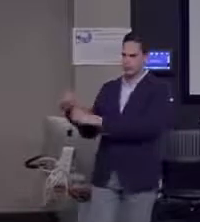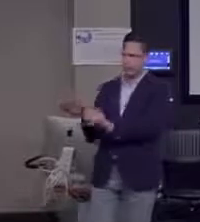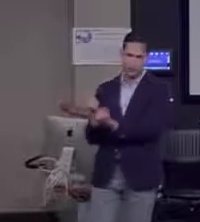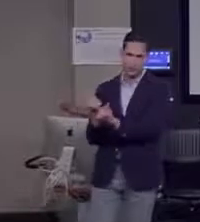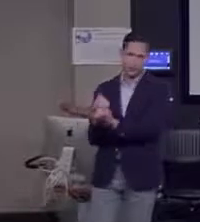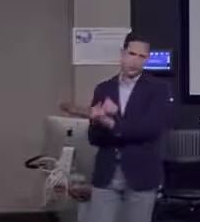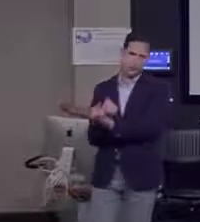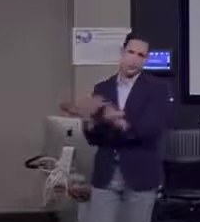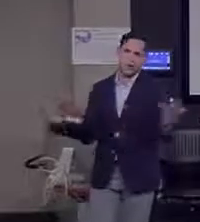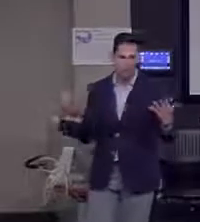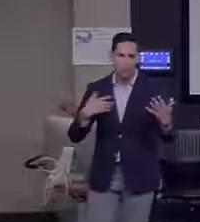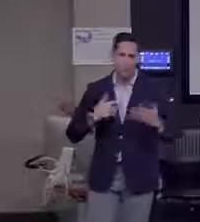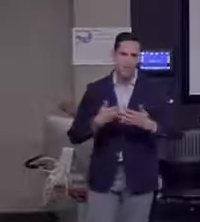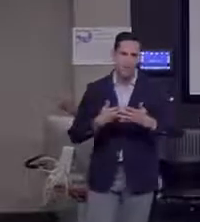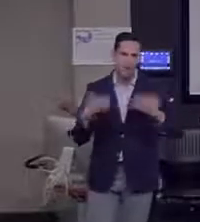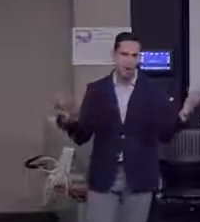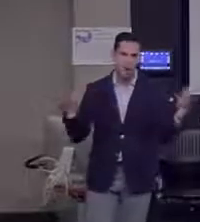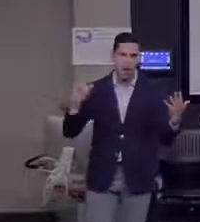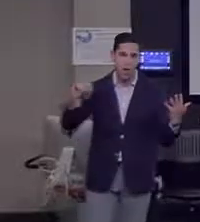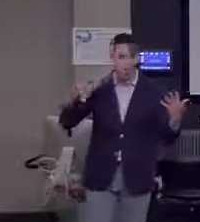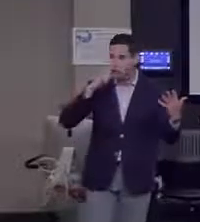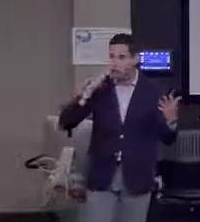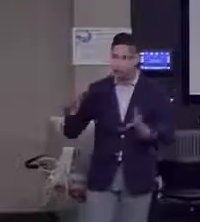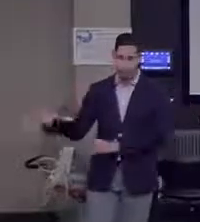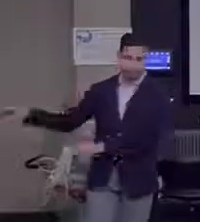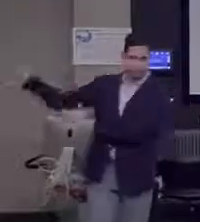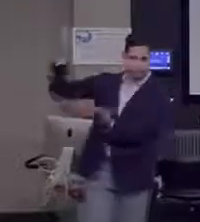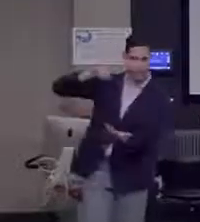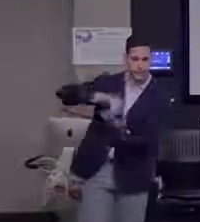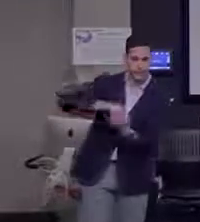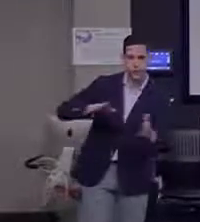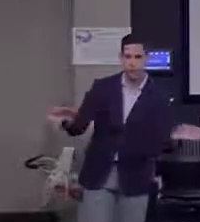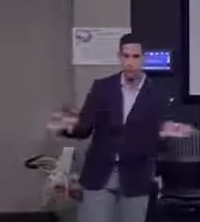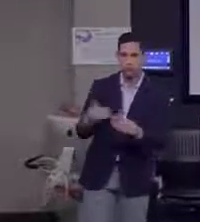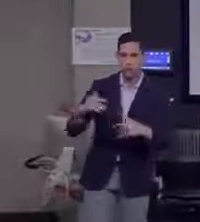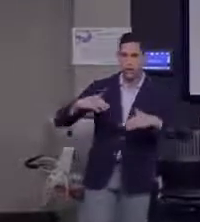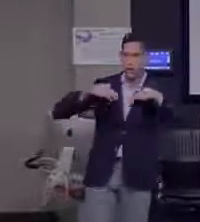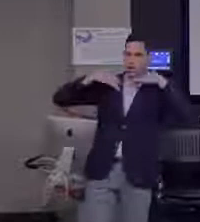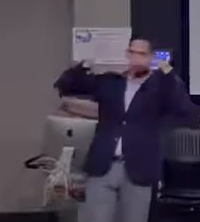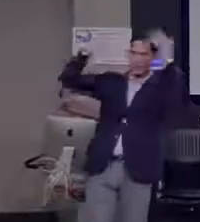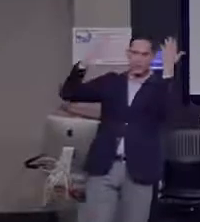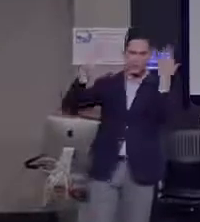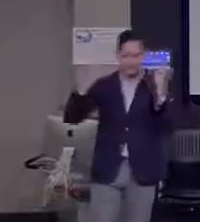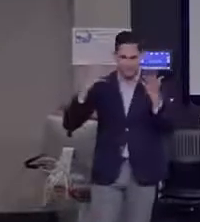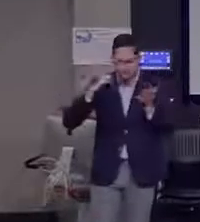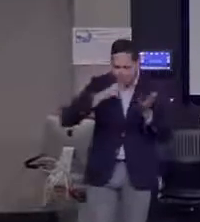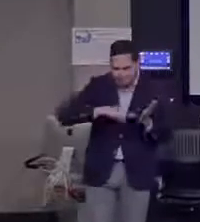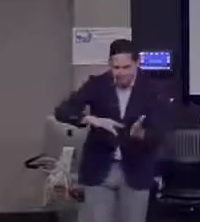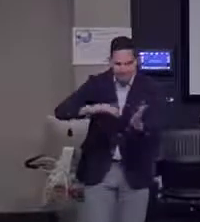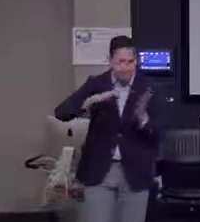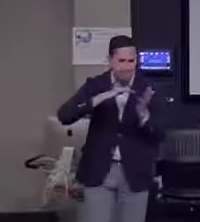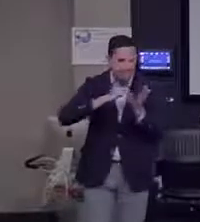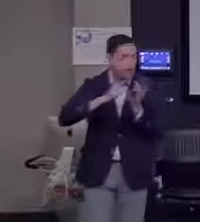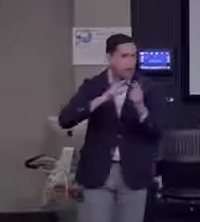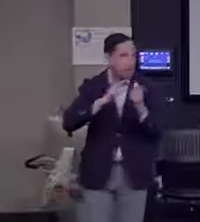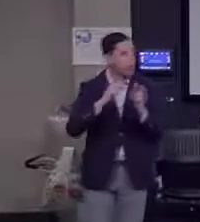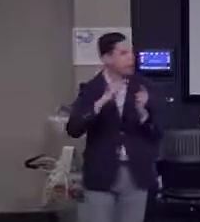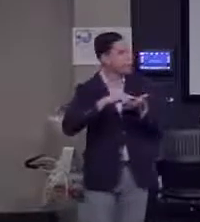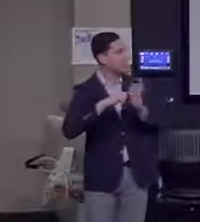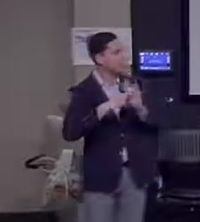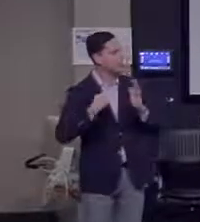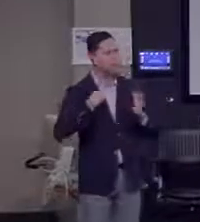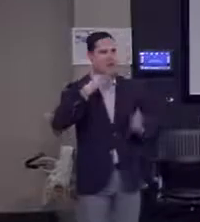could drown in videotapes. But what it meant is that we could go back and we could